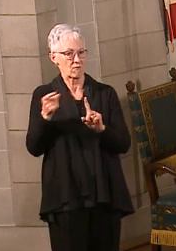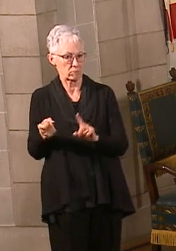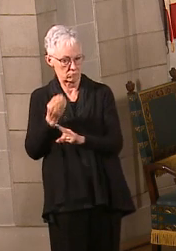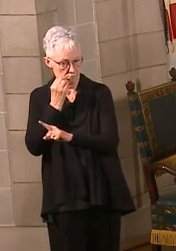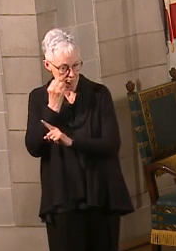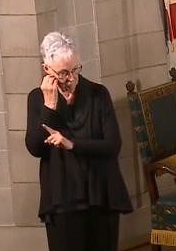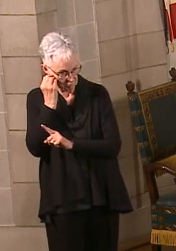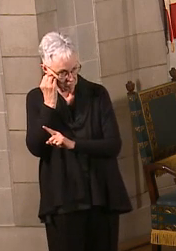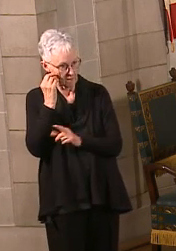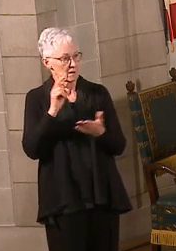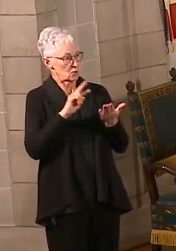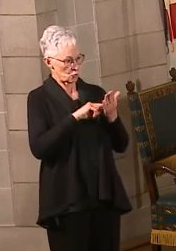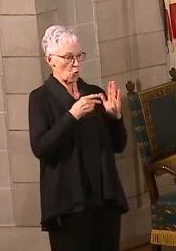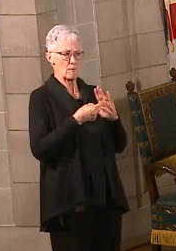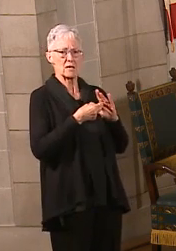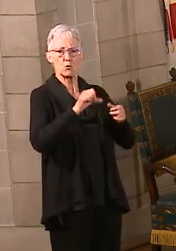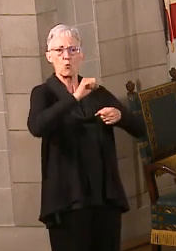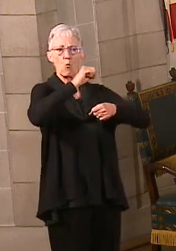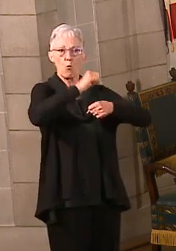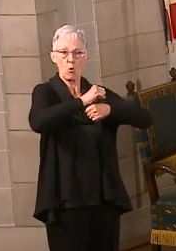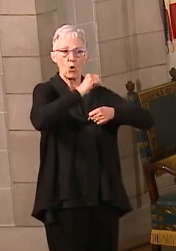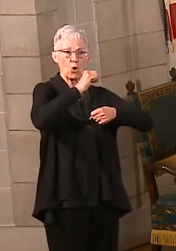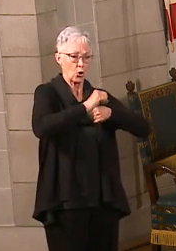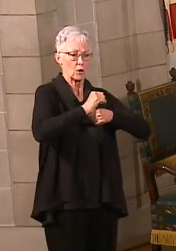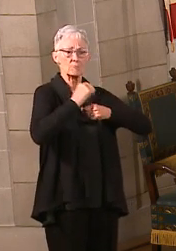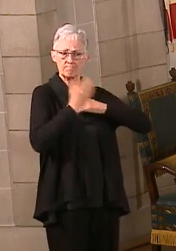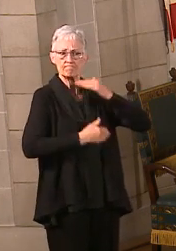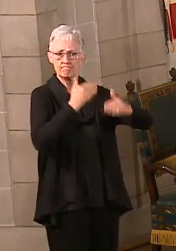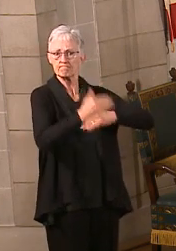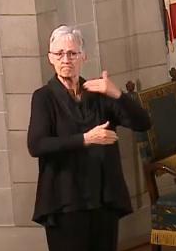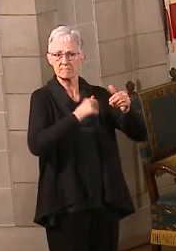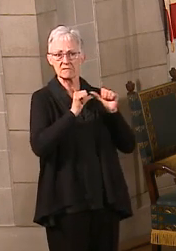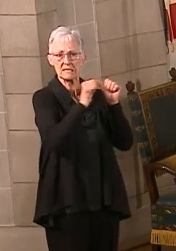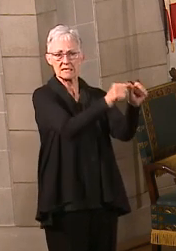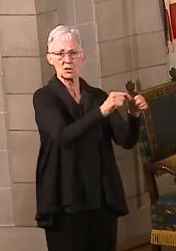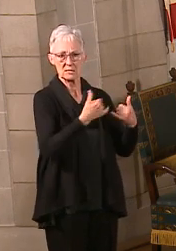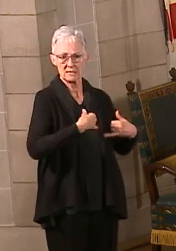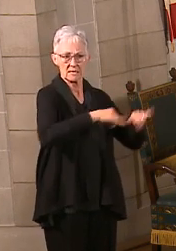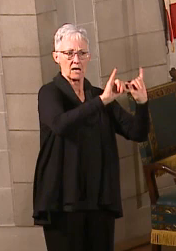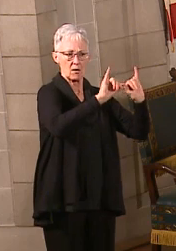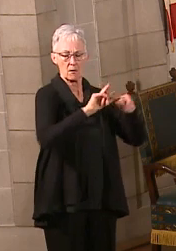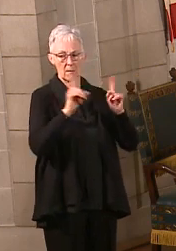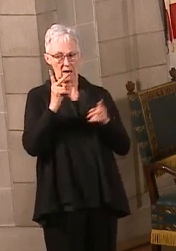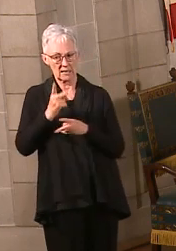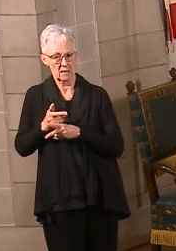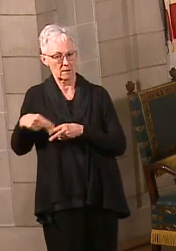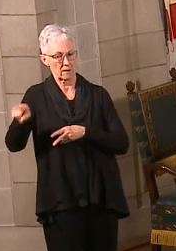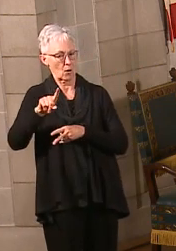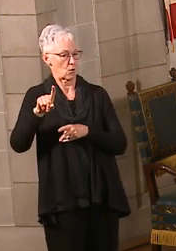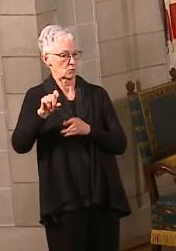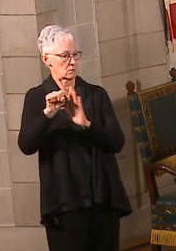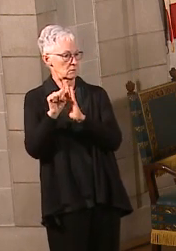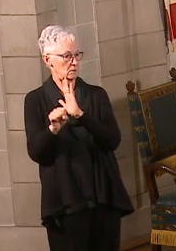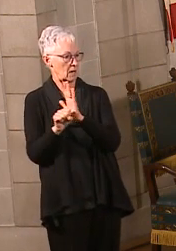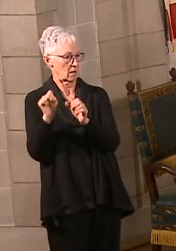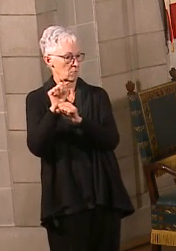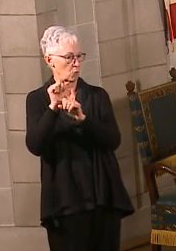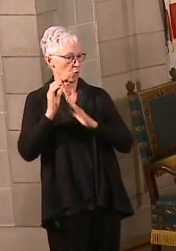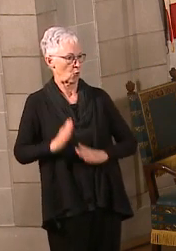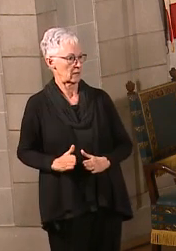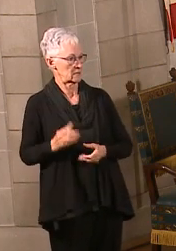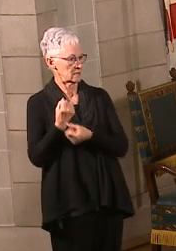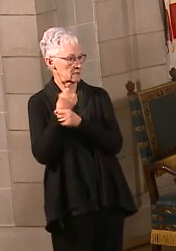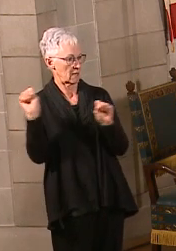can achieve work from social distancing in the workplace and keep our teammates safe. We estimate that fully 30%